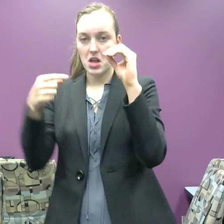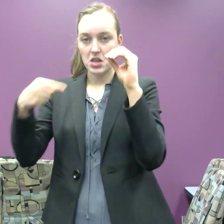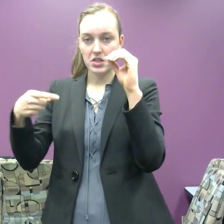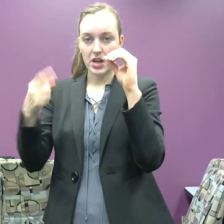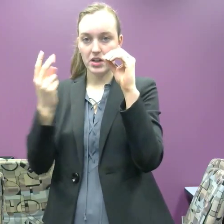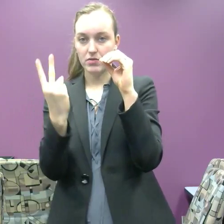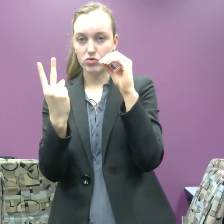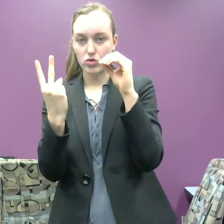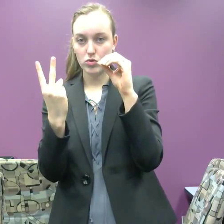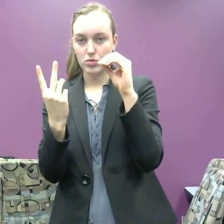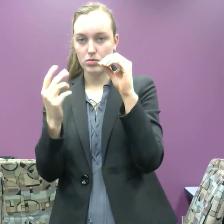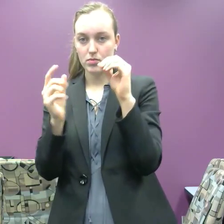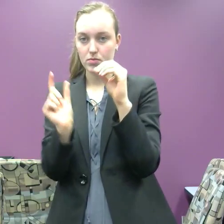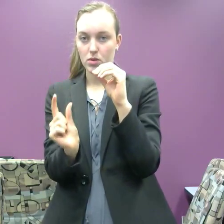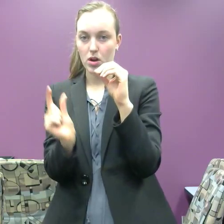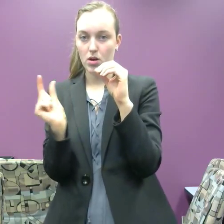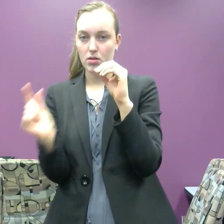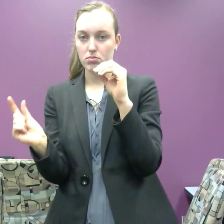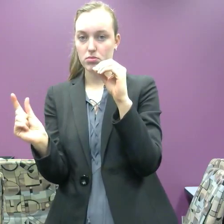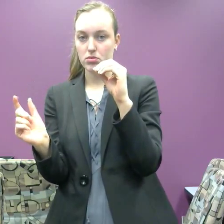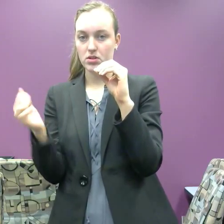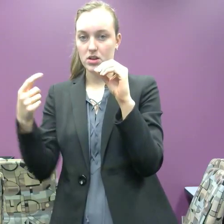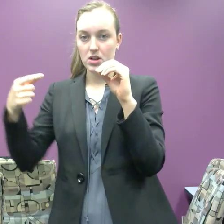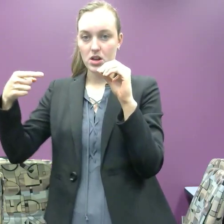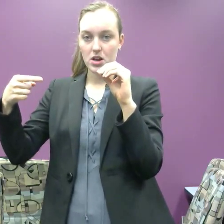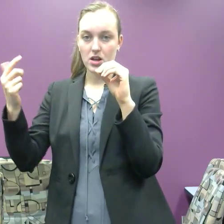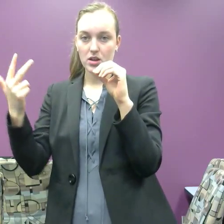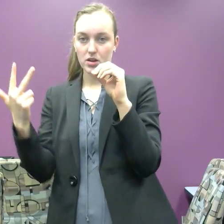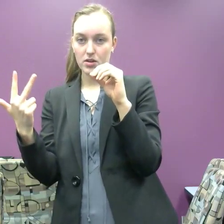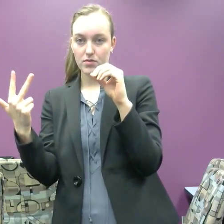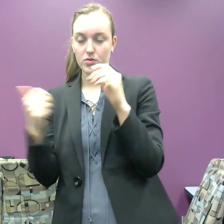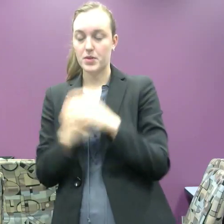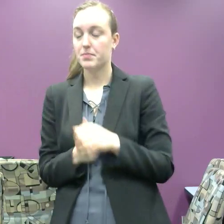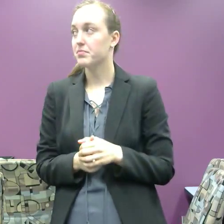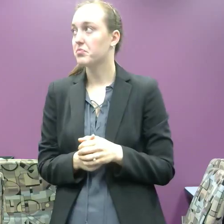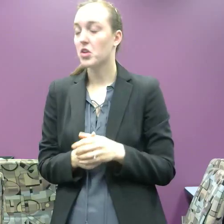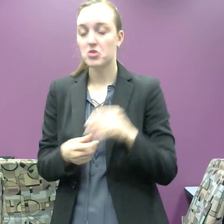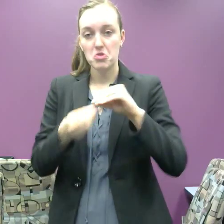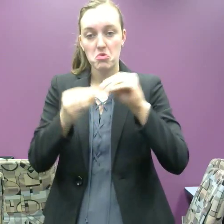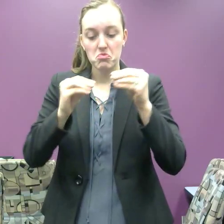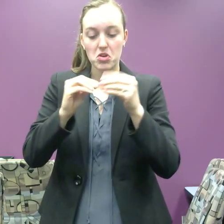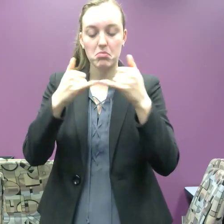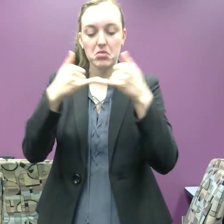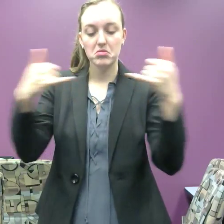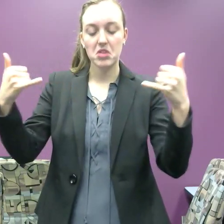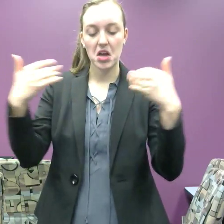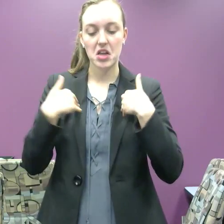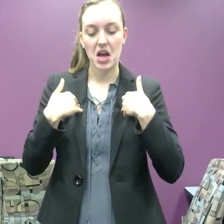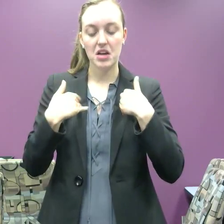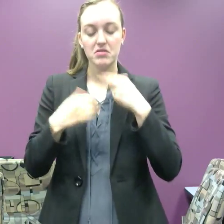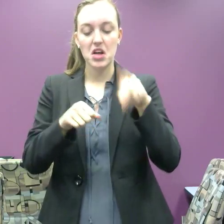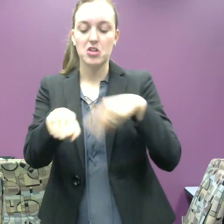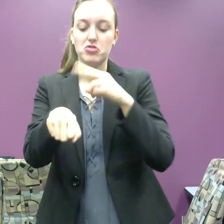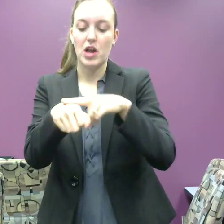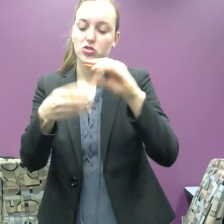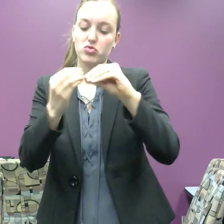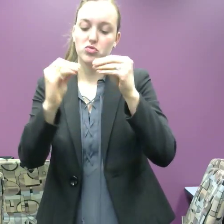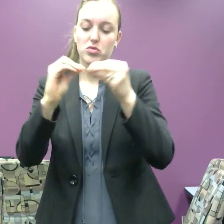So we are able to put the natural numbers on the number line, the whole numbers on the number